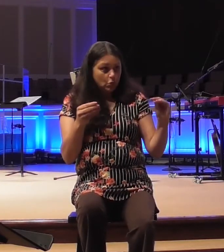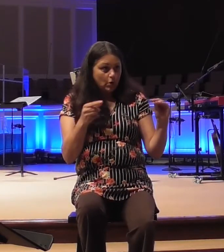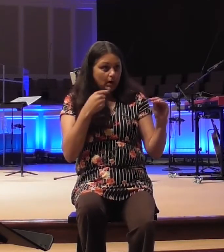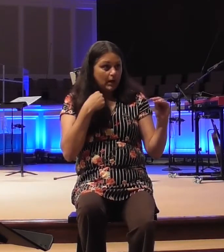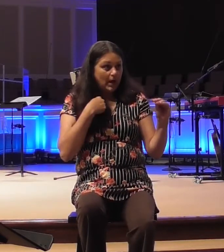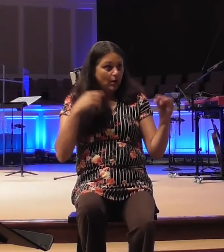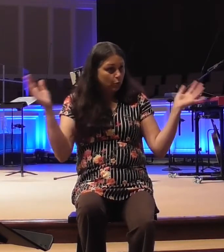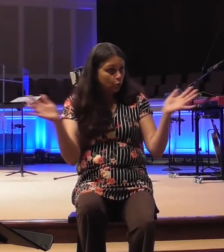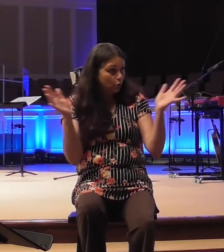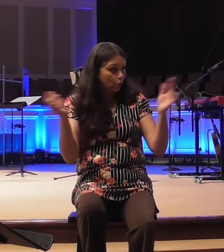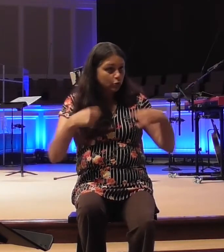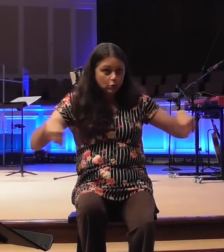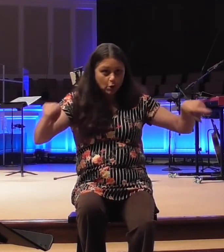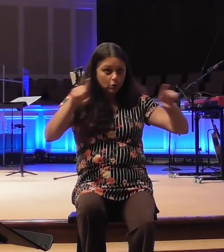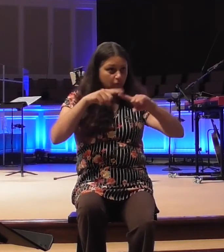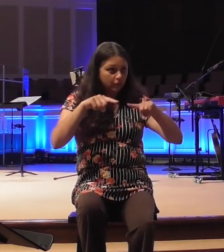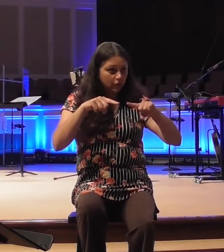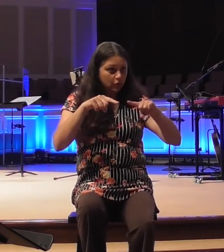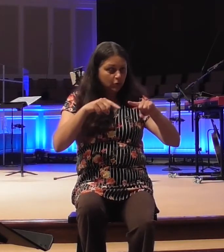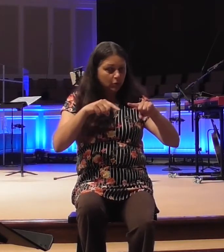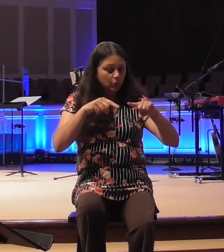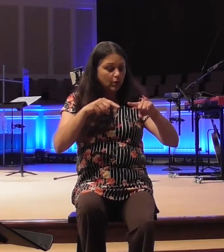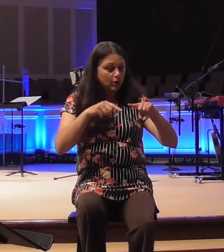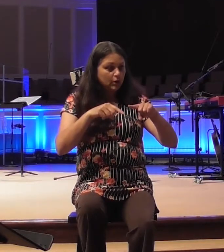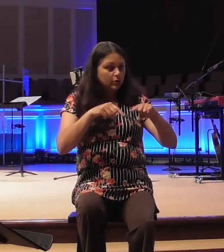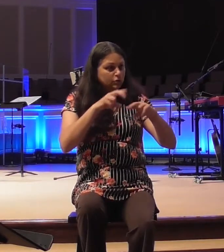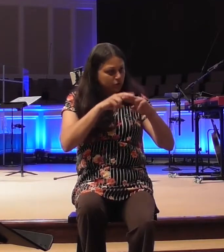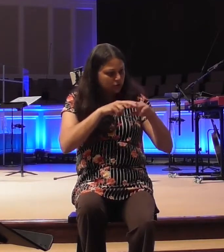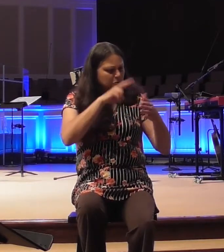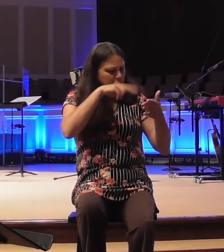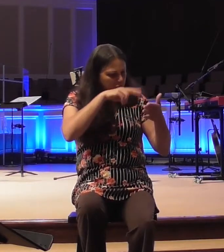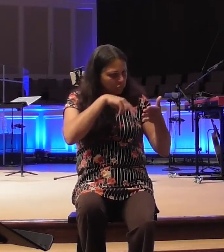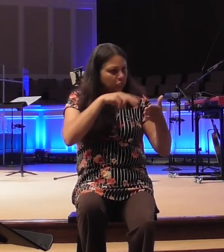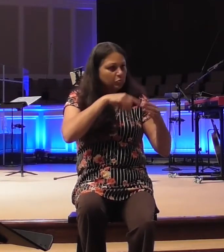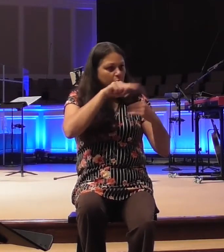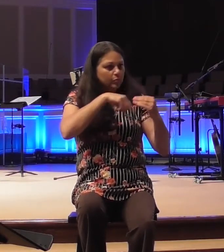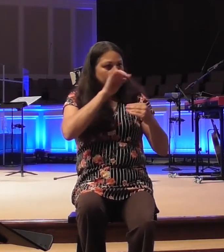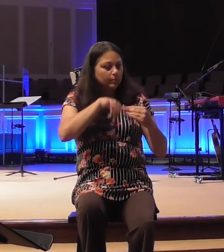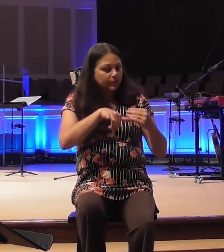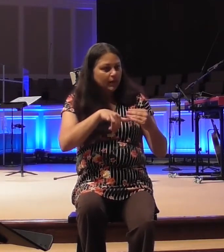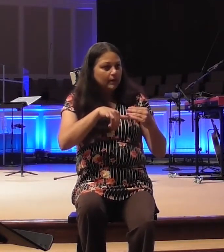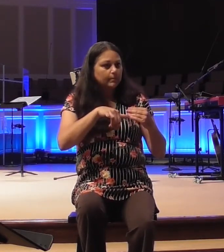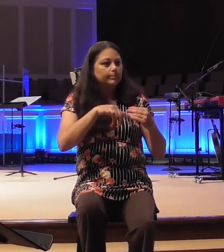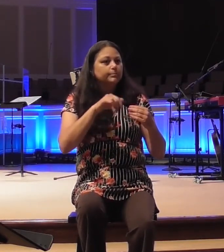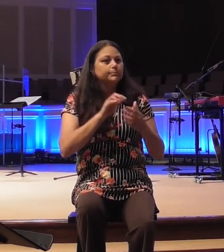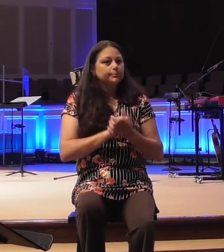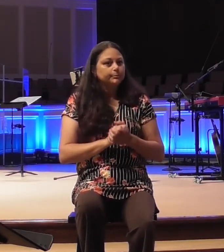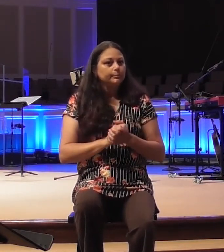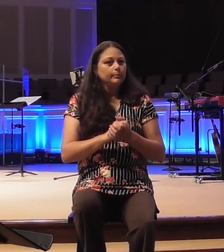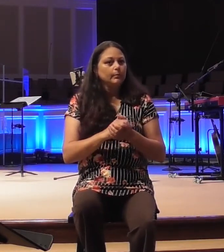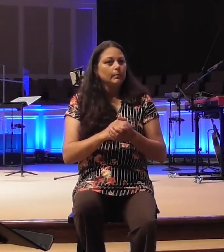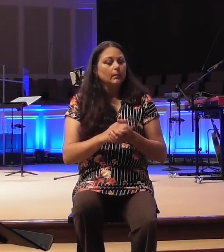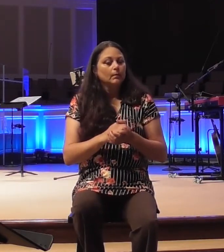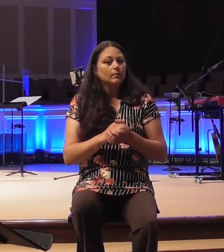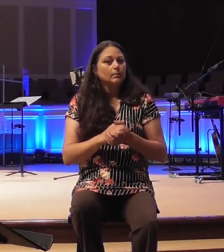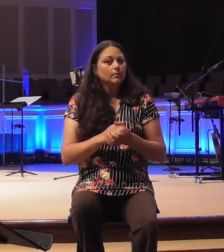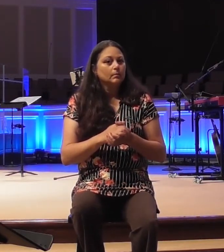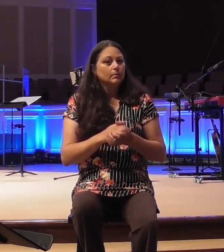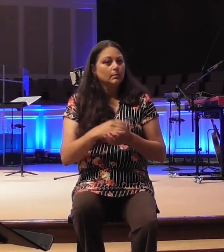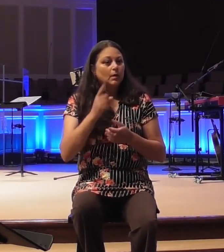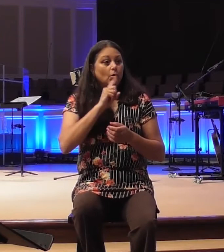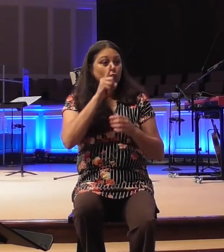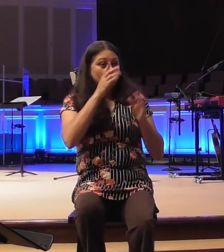just want to tell you a snippet. It's a photograph. It was taken by Joe Rosenthal, who is an AP reporter. And he